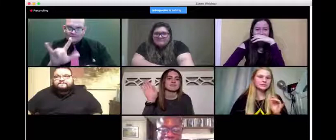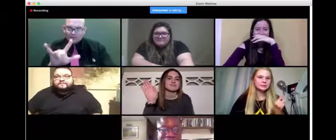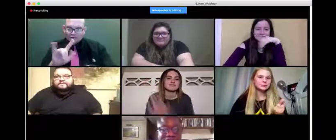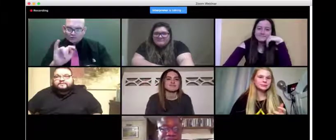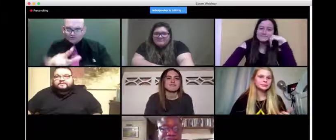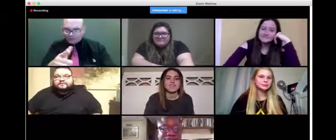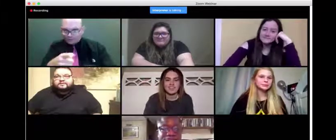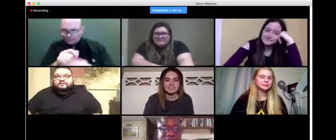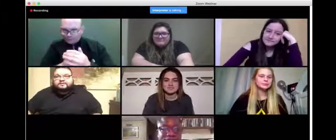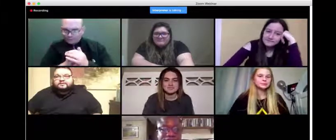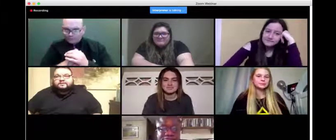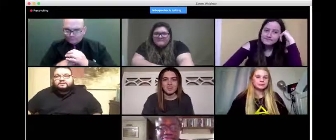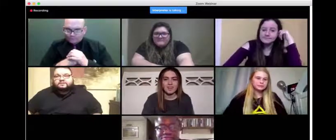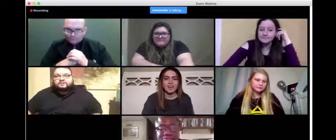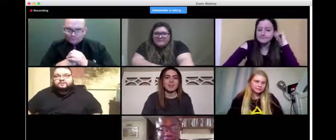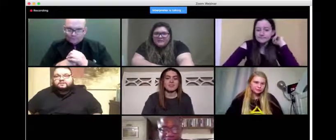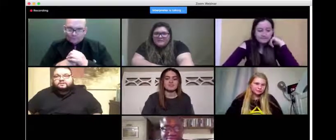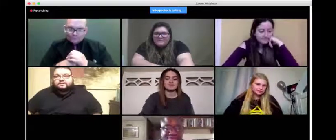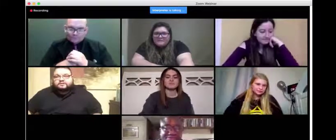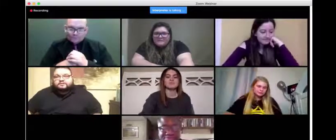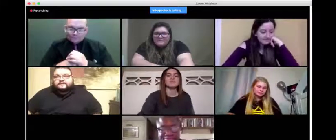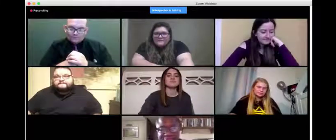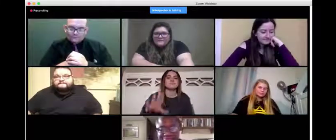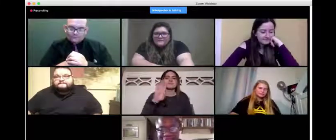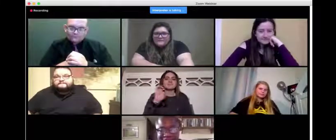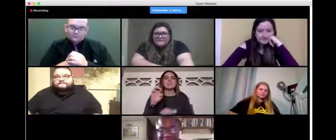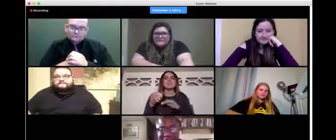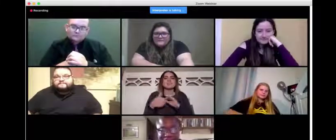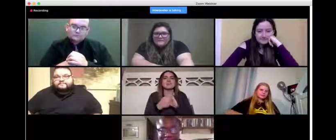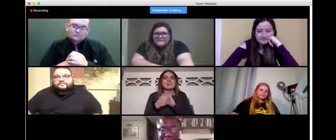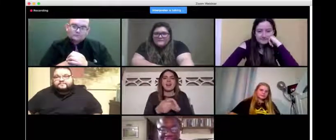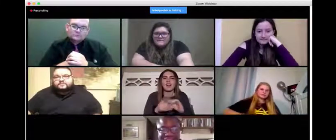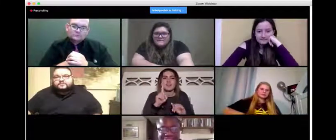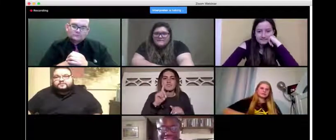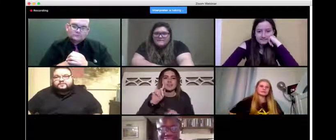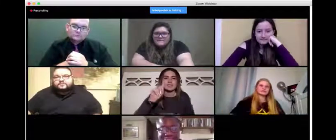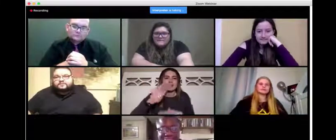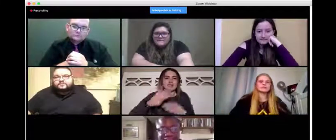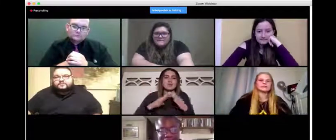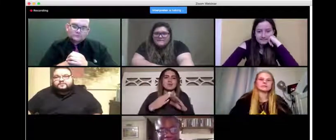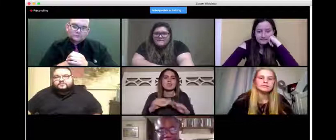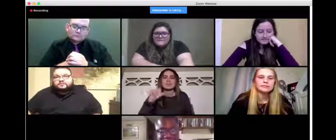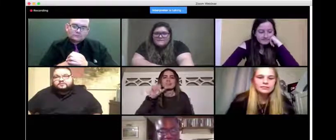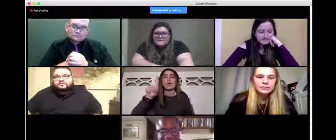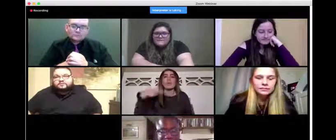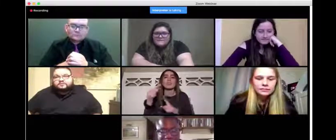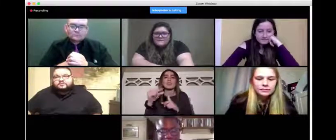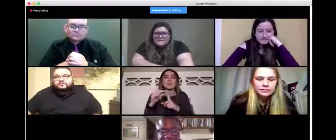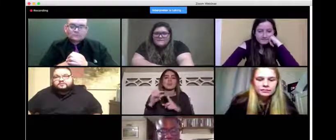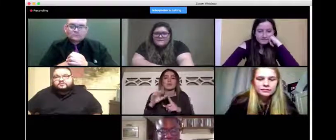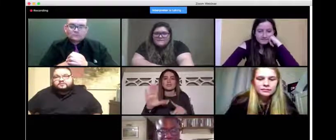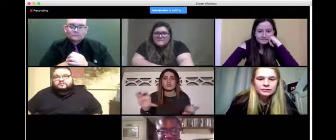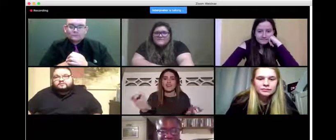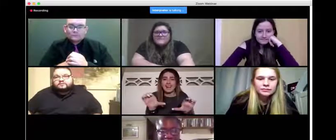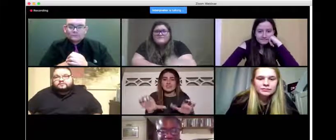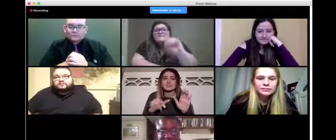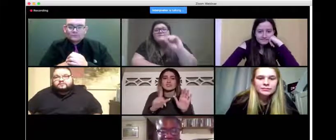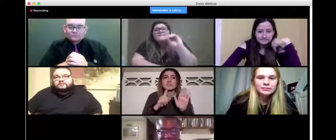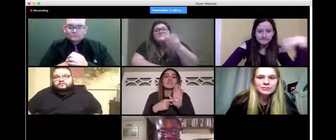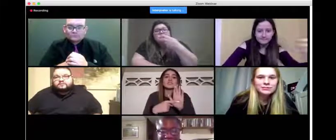Be an ally for the deaf community is the only word is show action. You know, people say I'm an ally. They say I'm an ally all